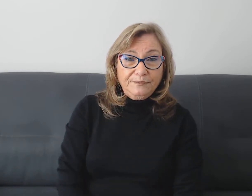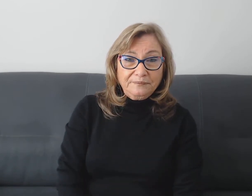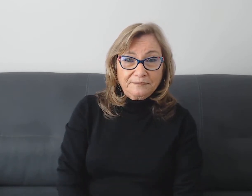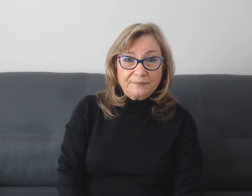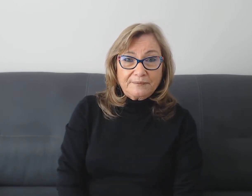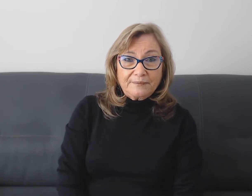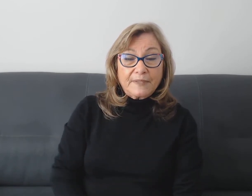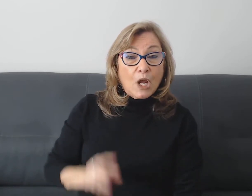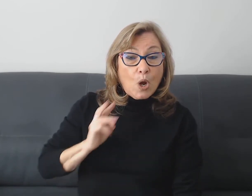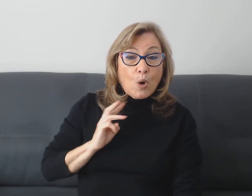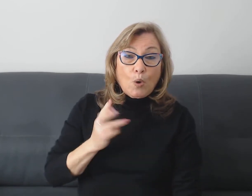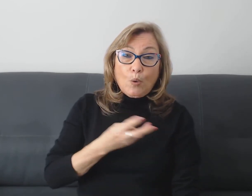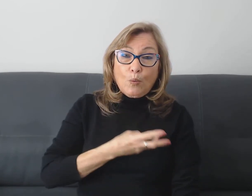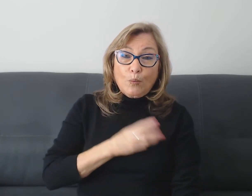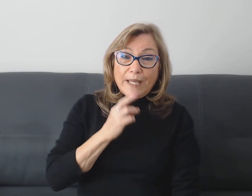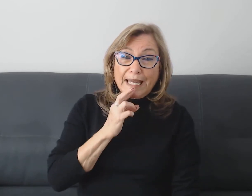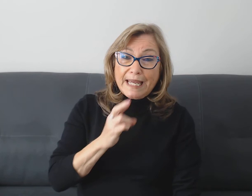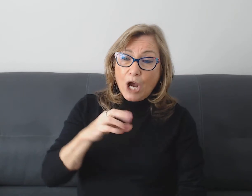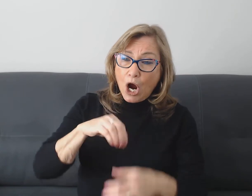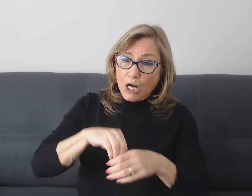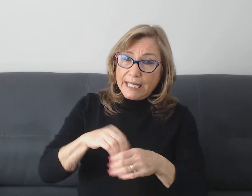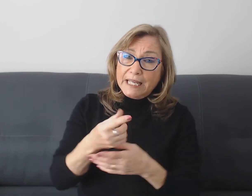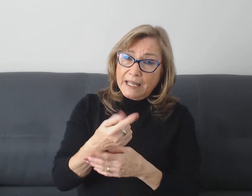We are in the same calculus class.